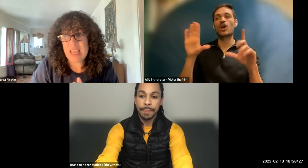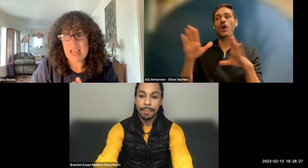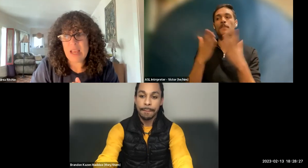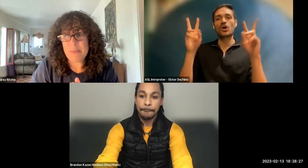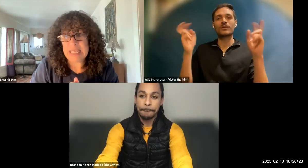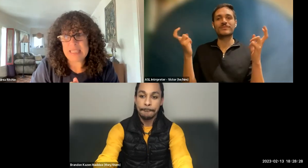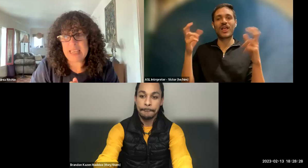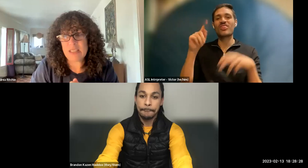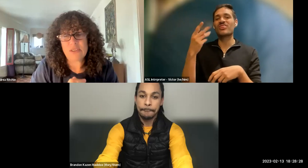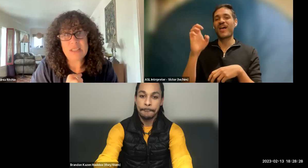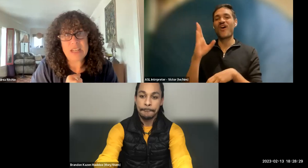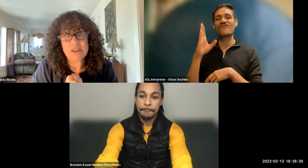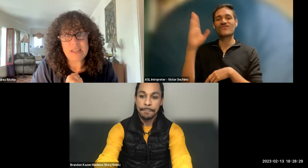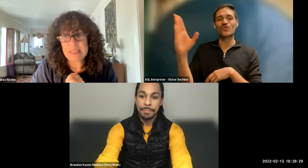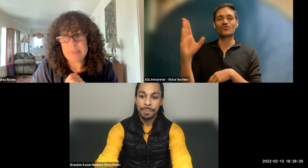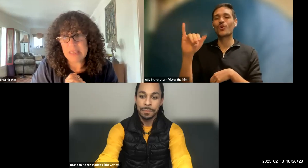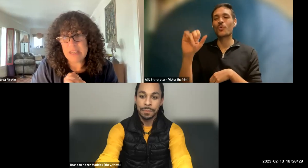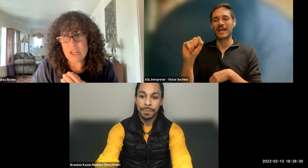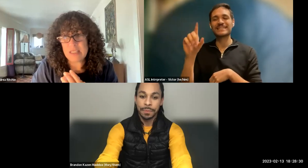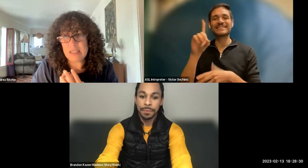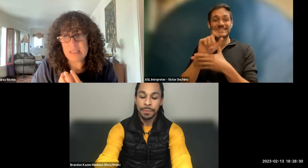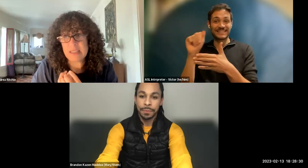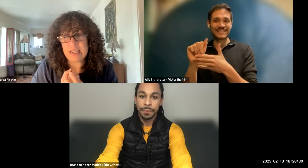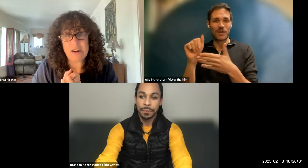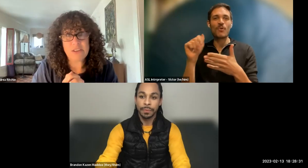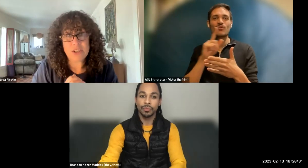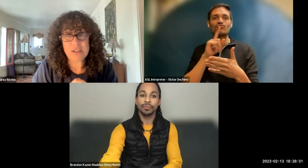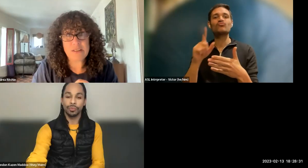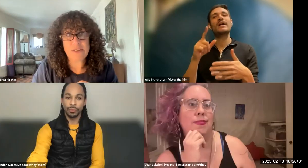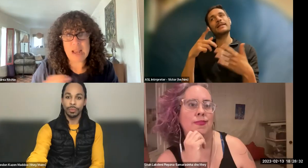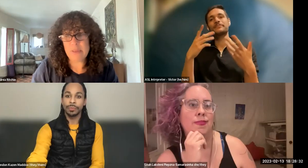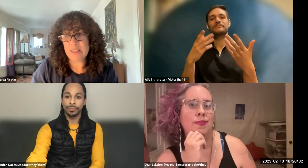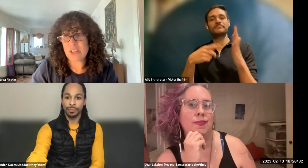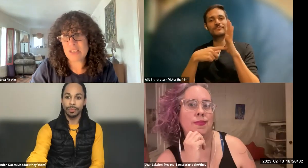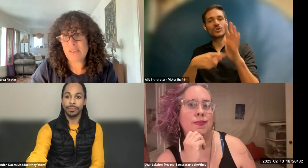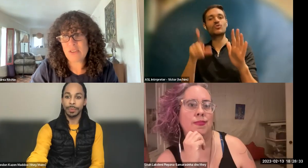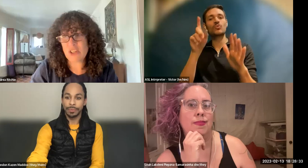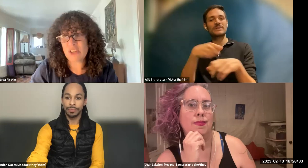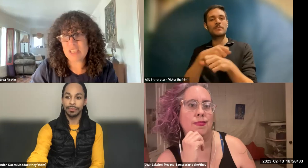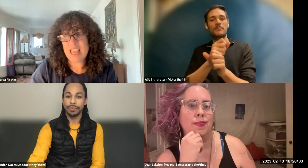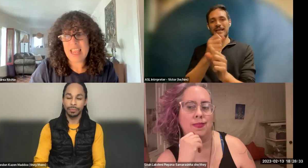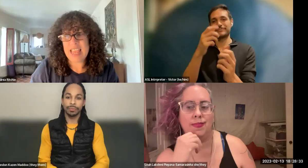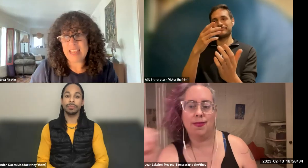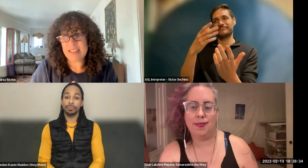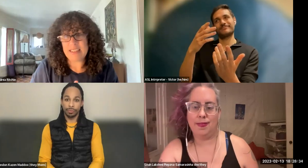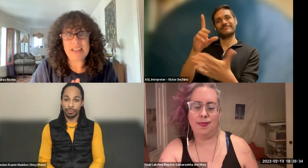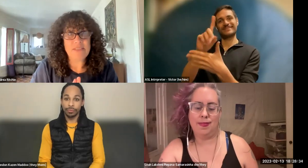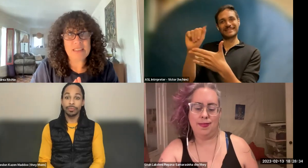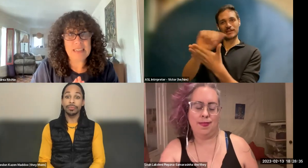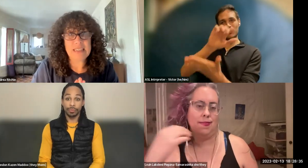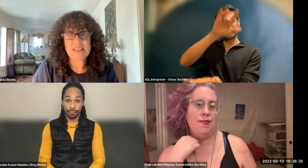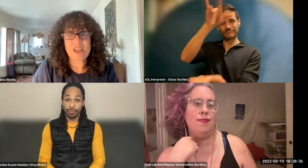Disabled, makes the case for centering disability justice in our vision for abolitionist futures.